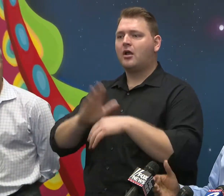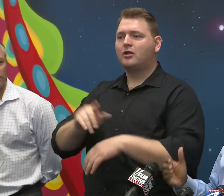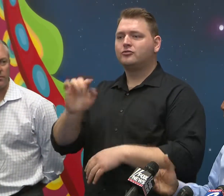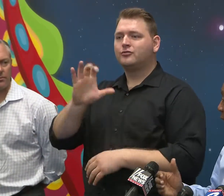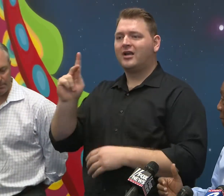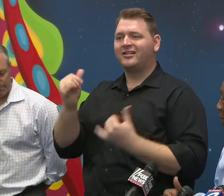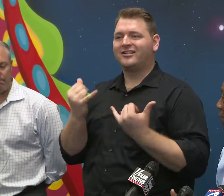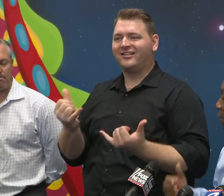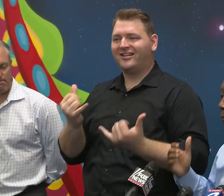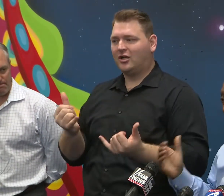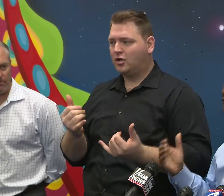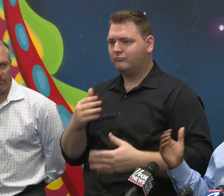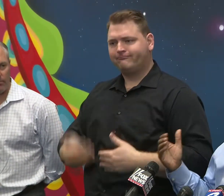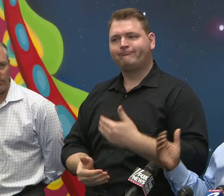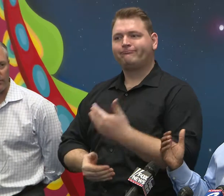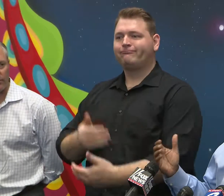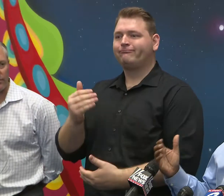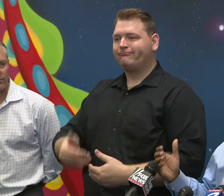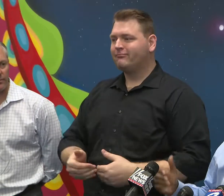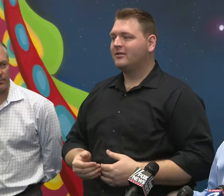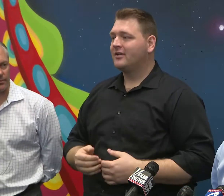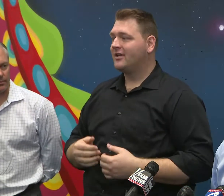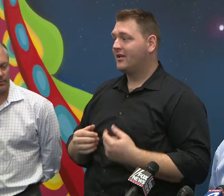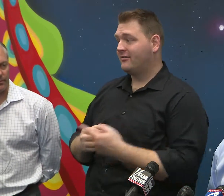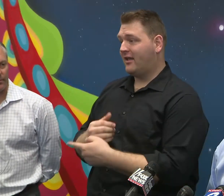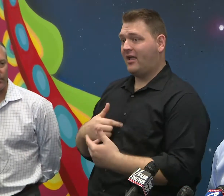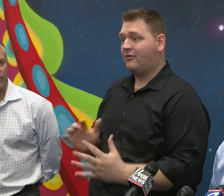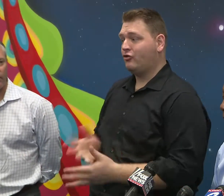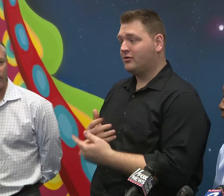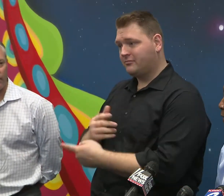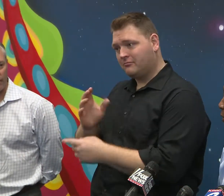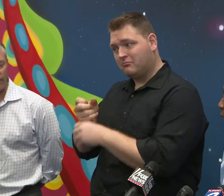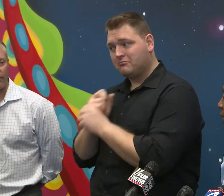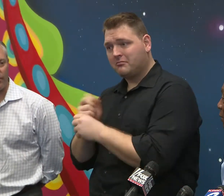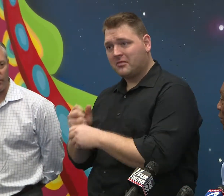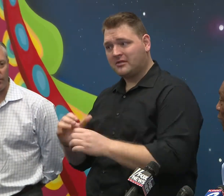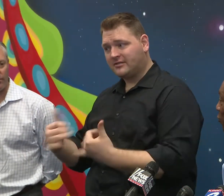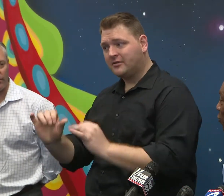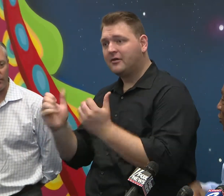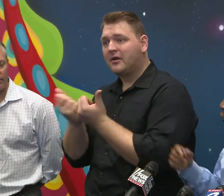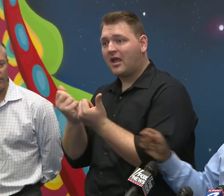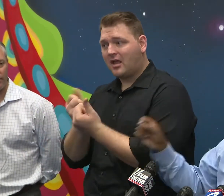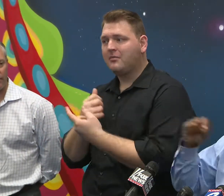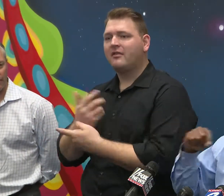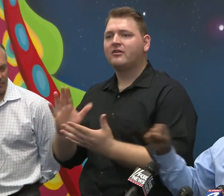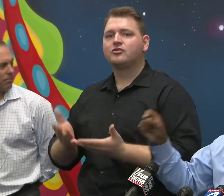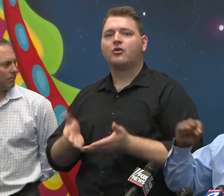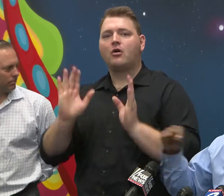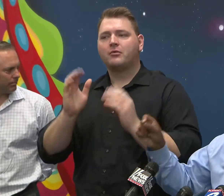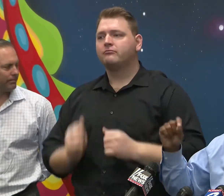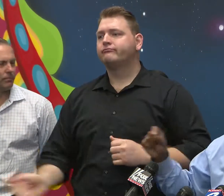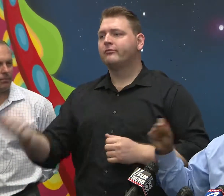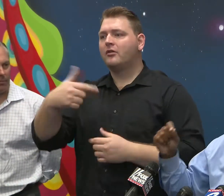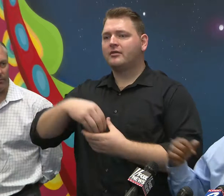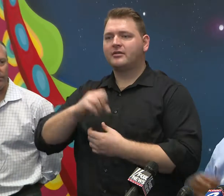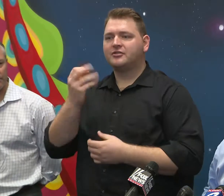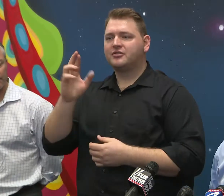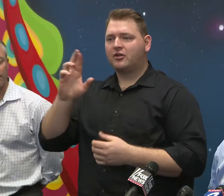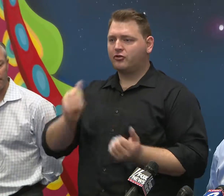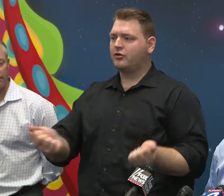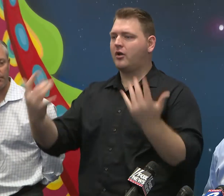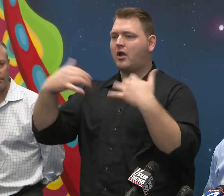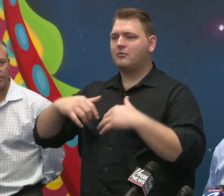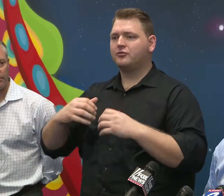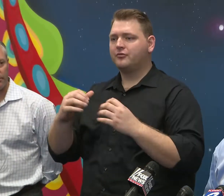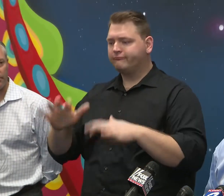ball this weekend. They are playing ball this weekend, tomorrow, and I think they have extended an invitation to all of those in the shelter as their